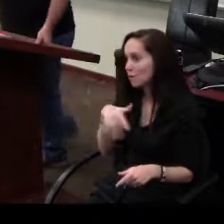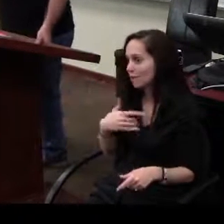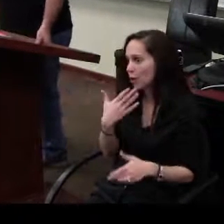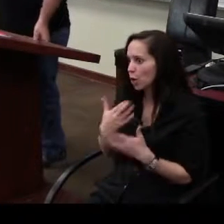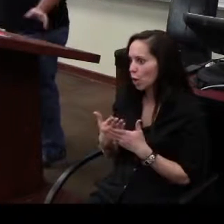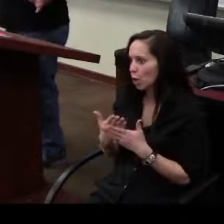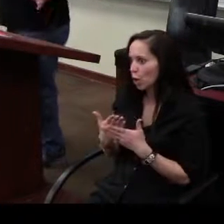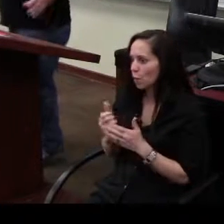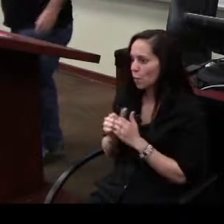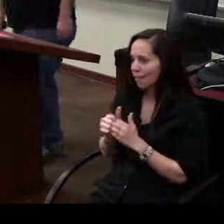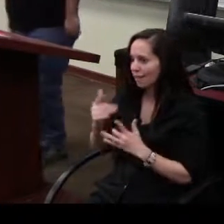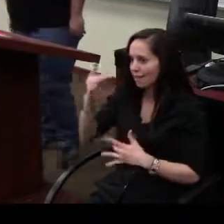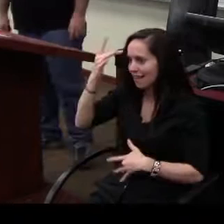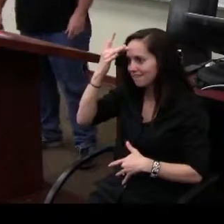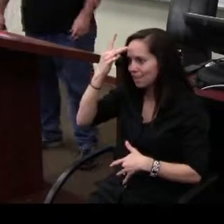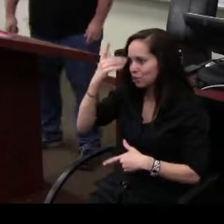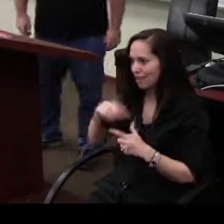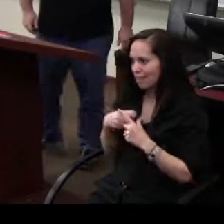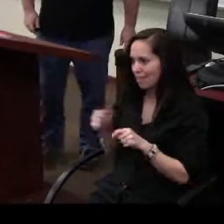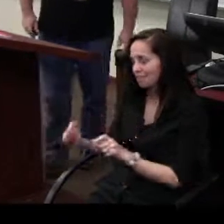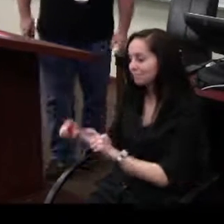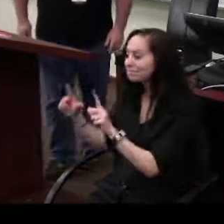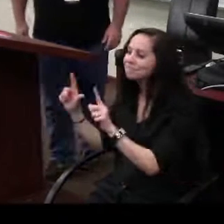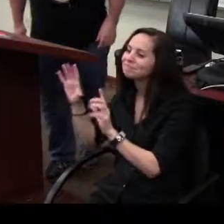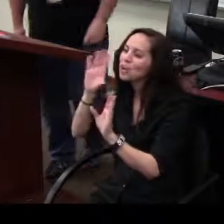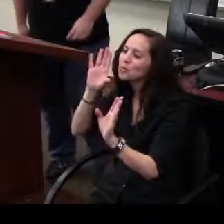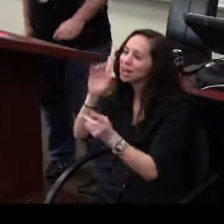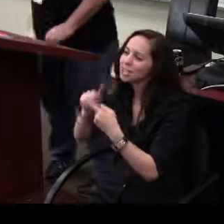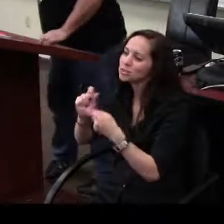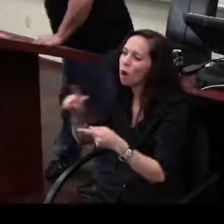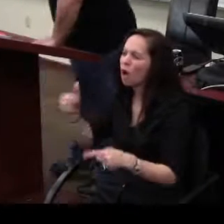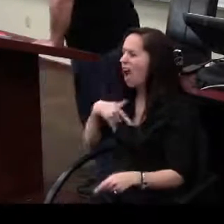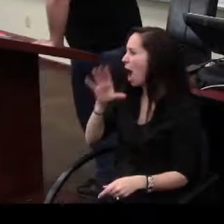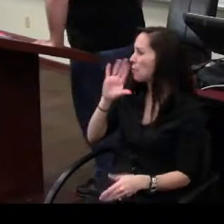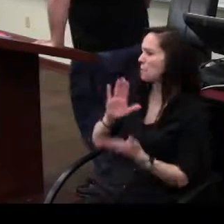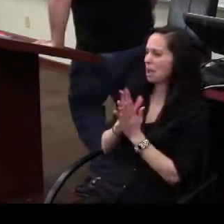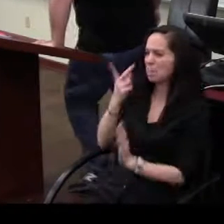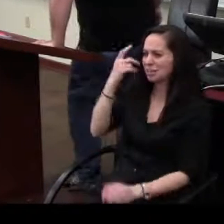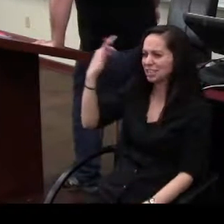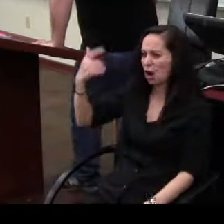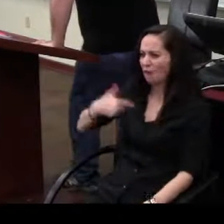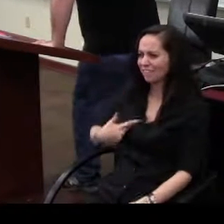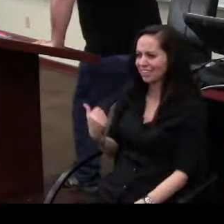infected by this and get a greetings to all message, right? That just pissed me off, too.